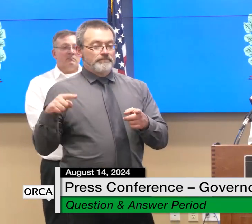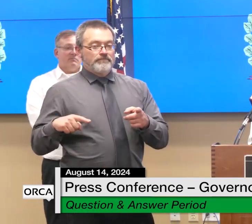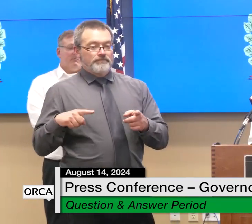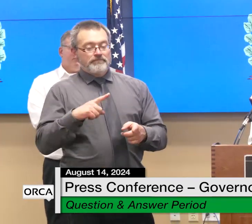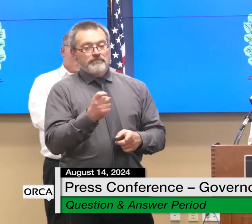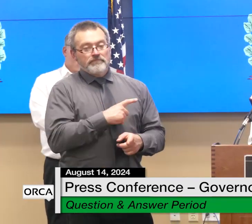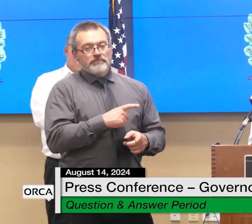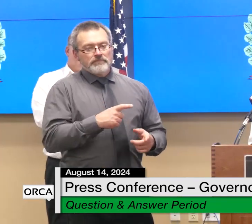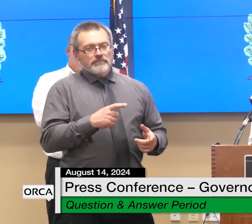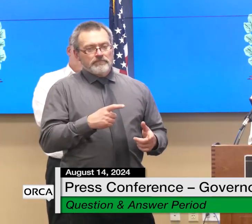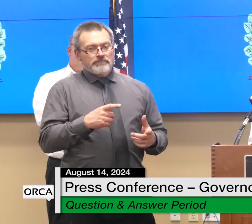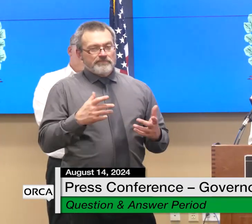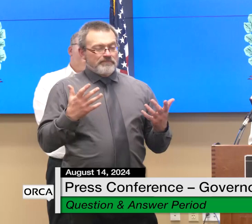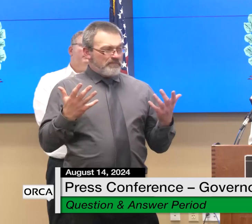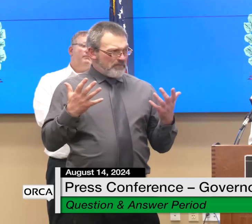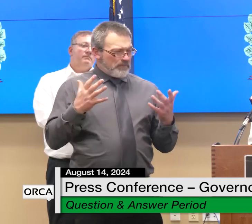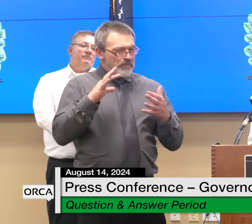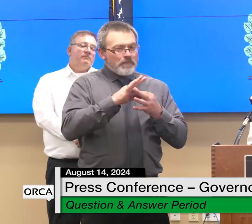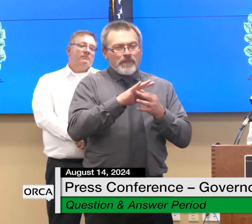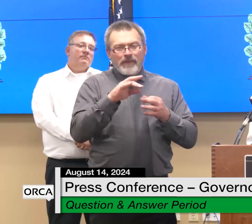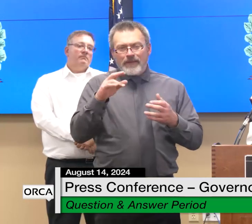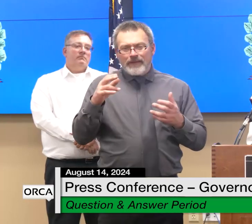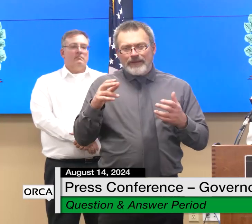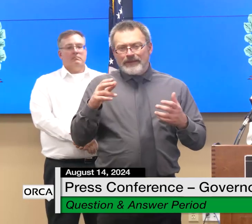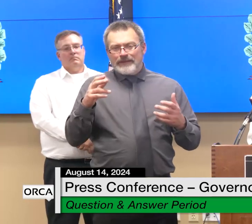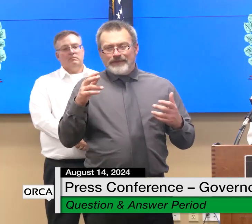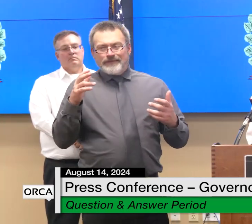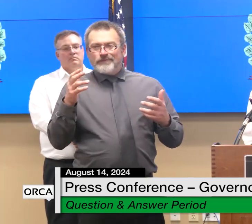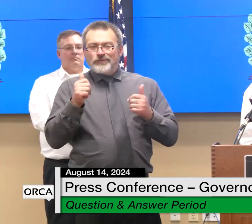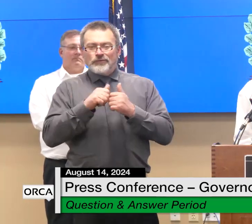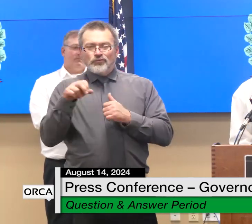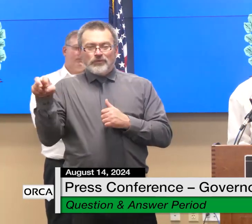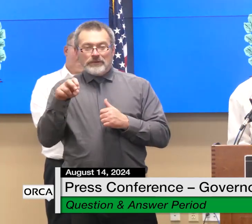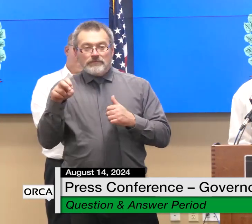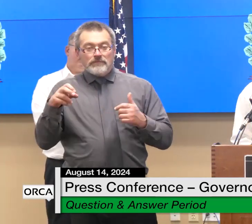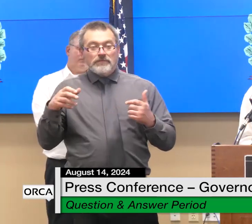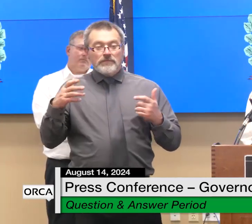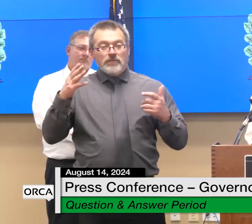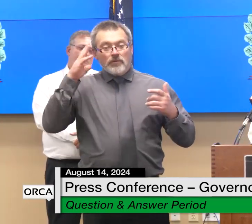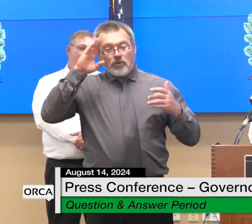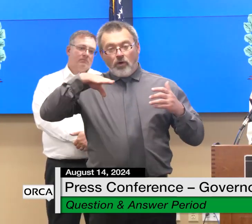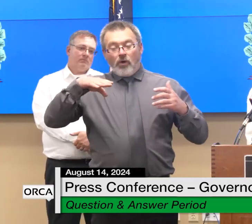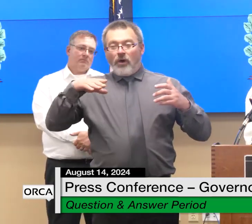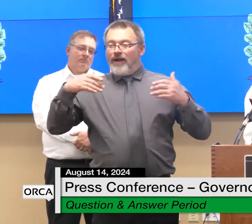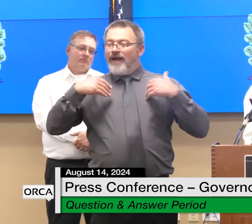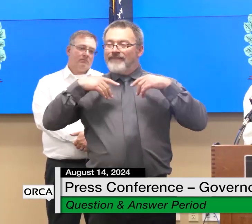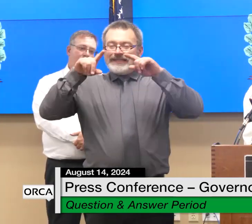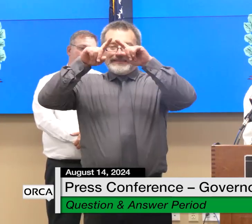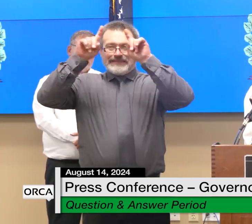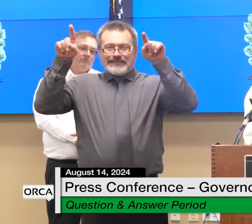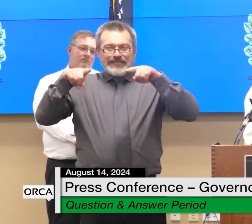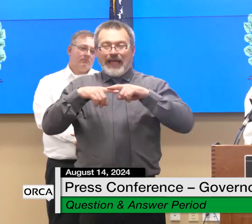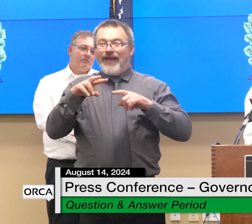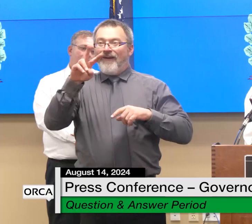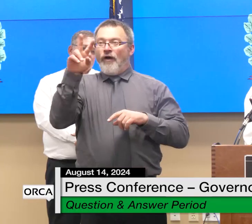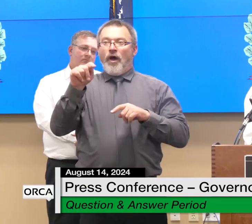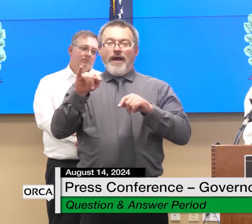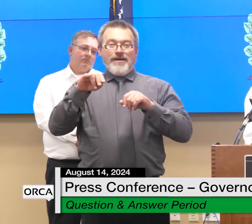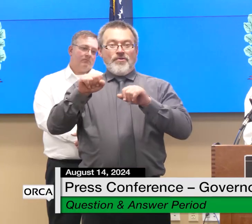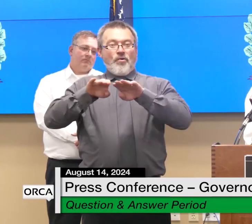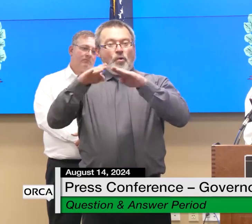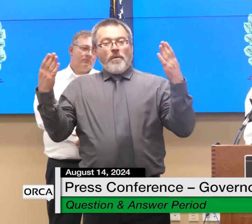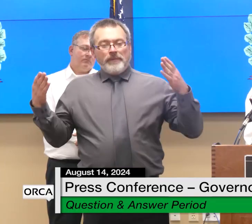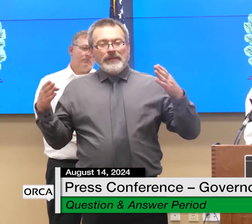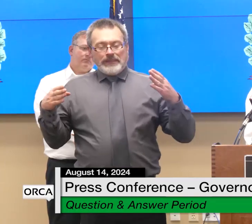but last year after the big flooding, there were billboards in other states saying Vermont's open, Vermont's open. Do we have any idea maybe how the rain this past summer